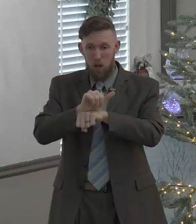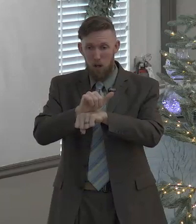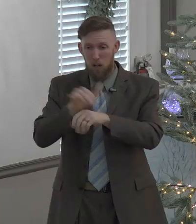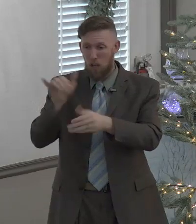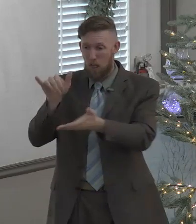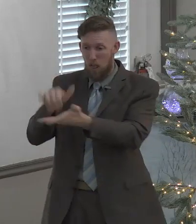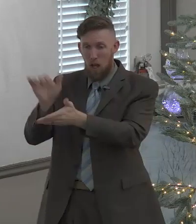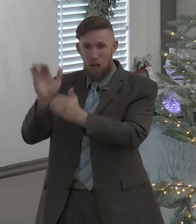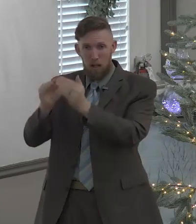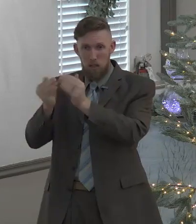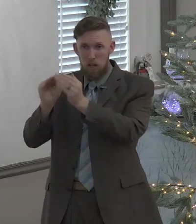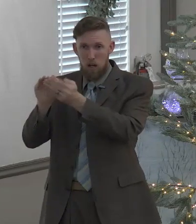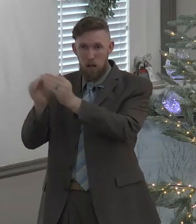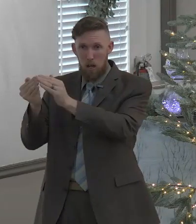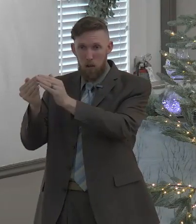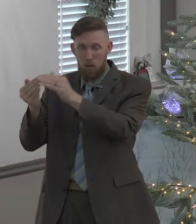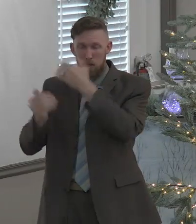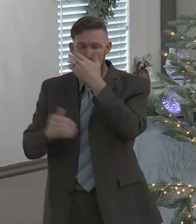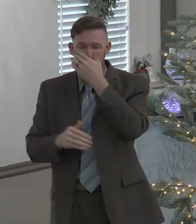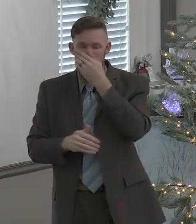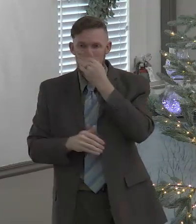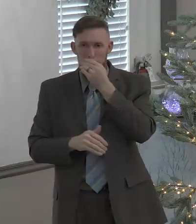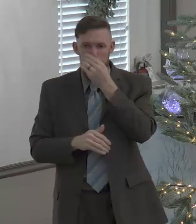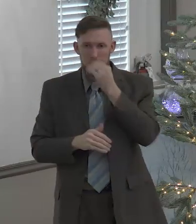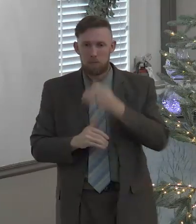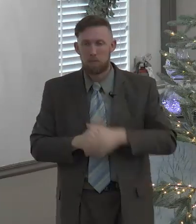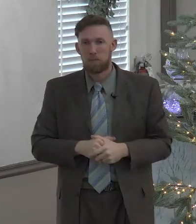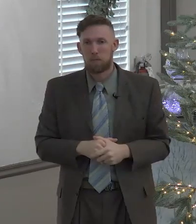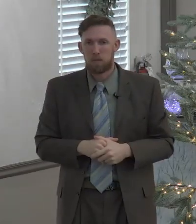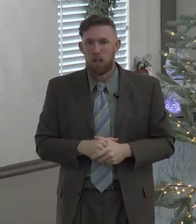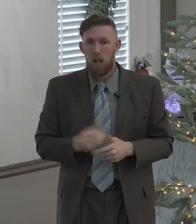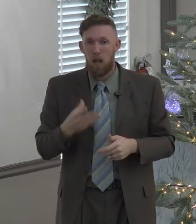he's a prominent individual in the synagogue there,